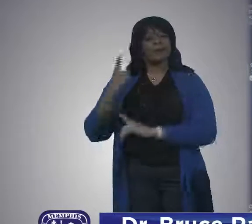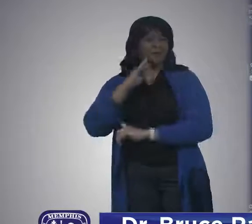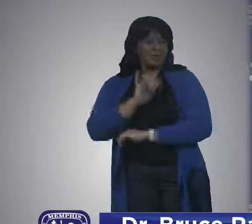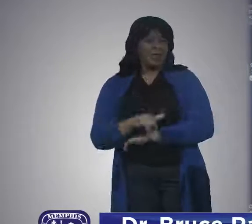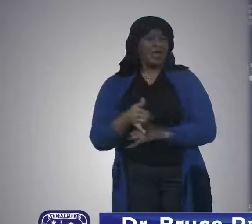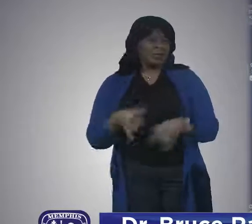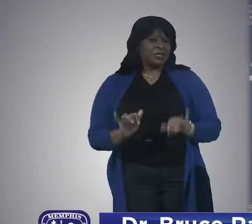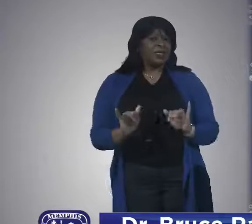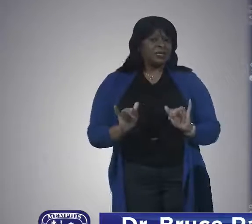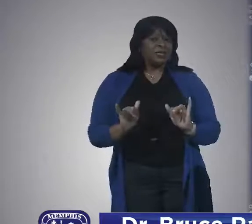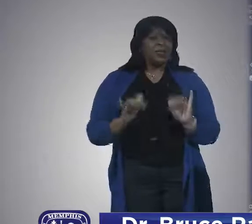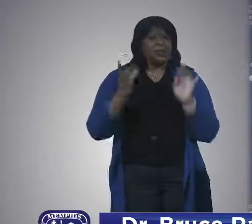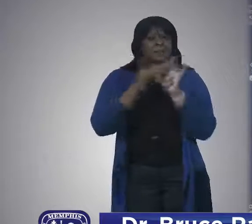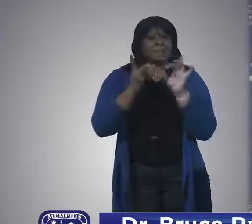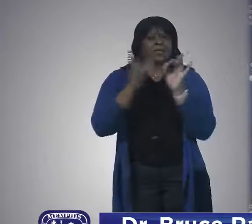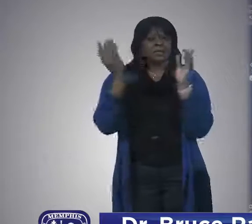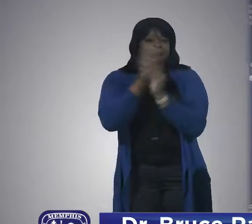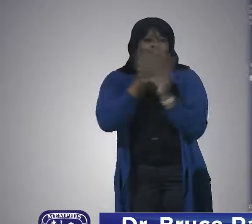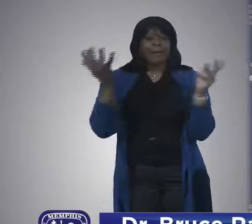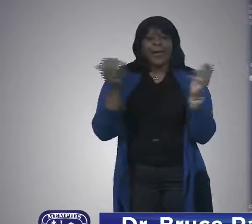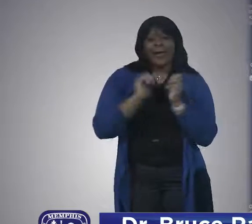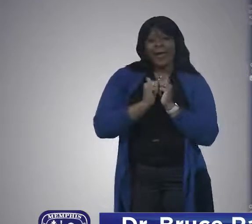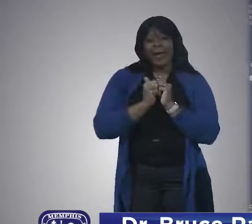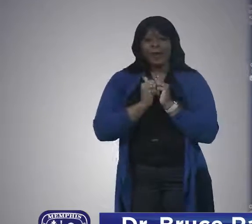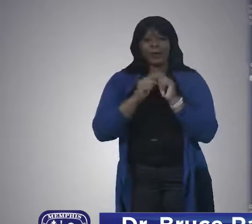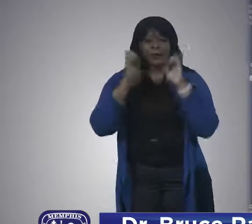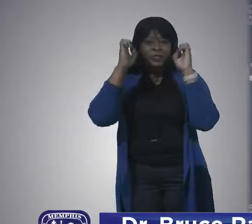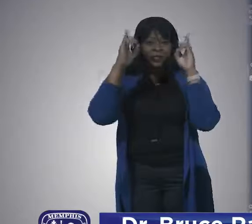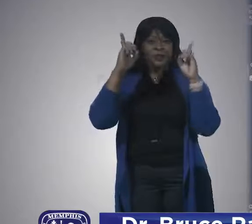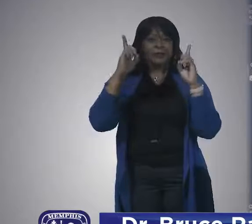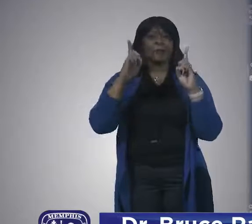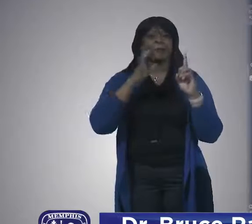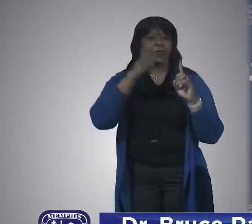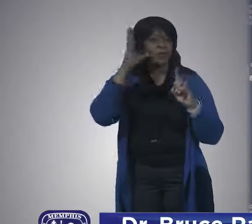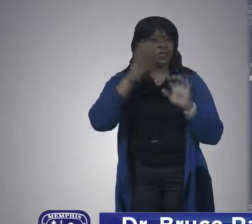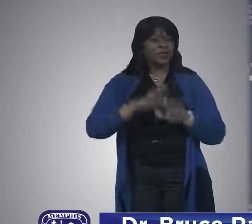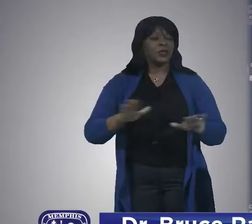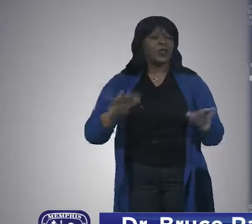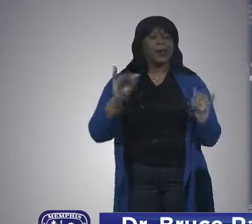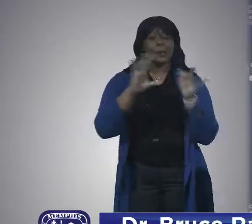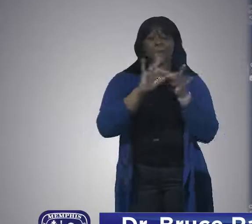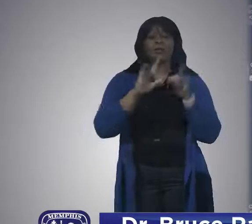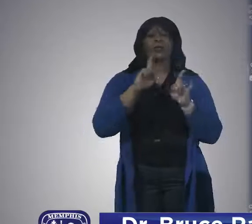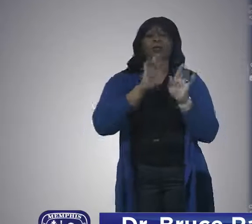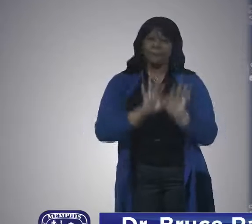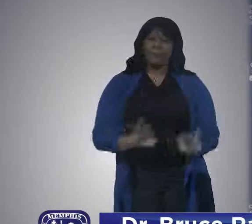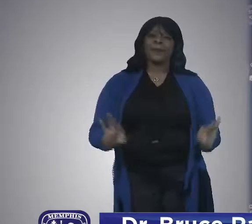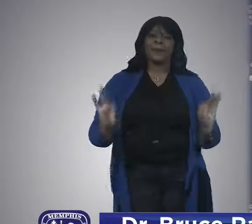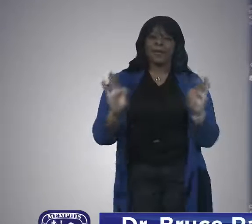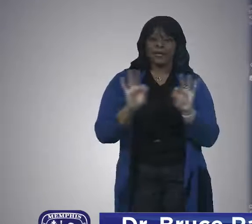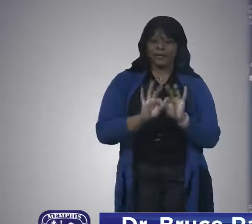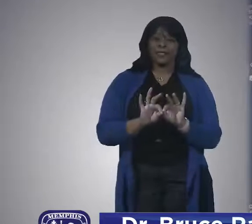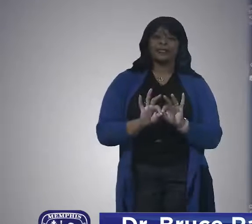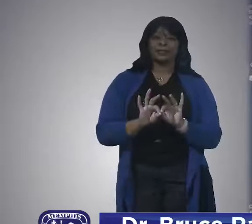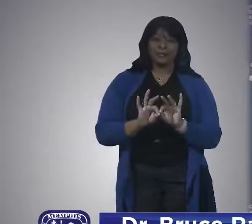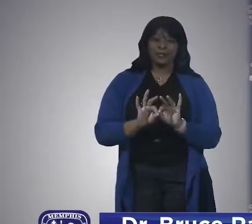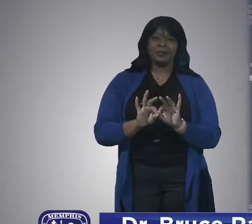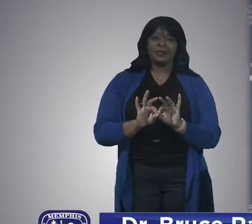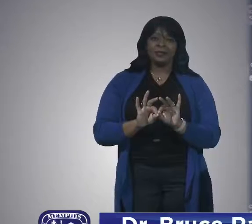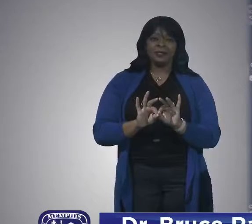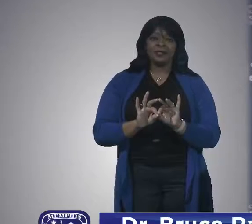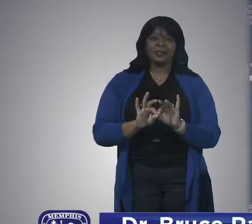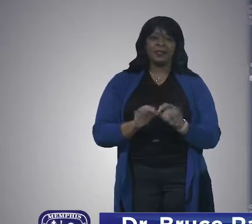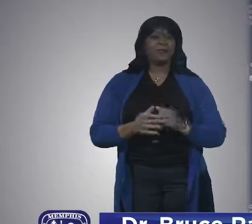that messaging. I think the messaging is going to will be very important.